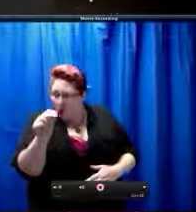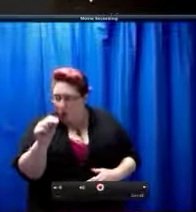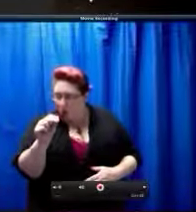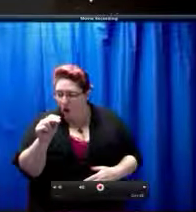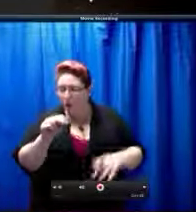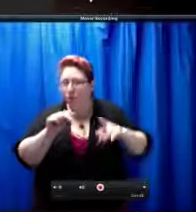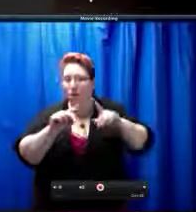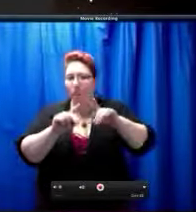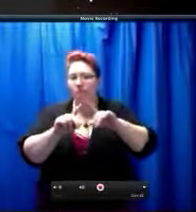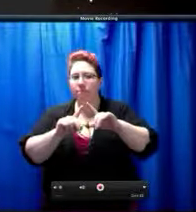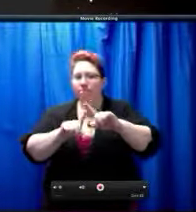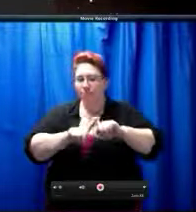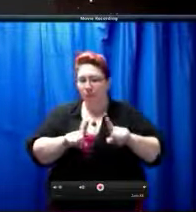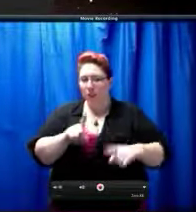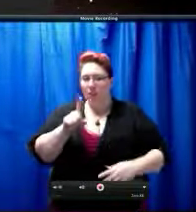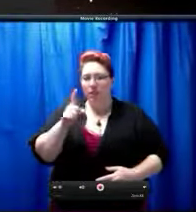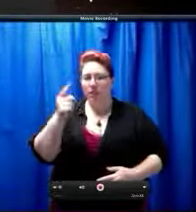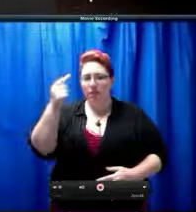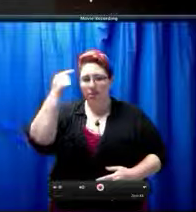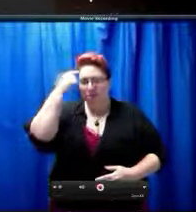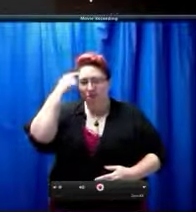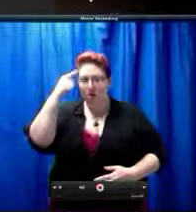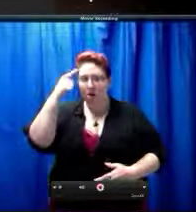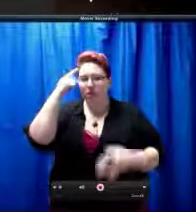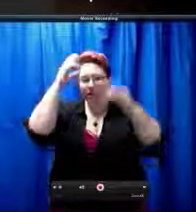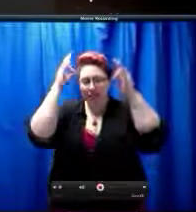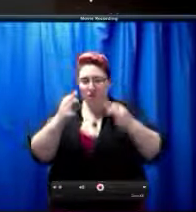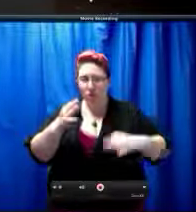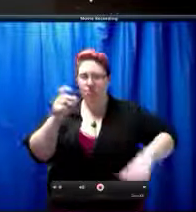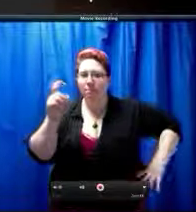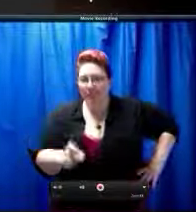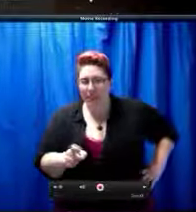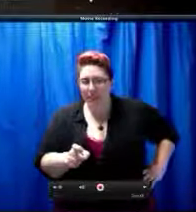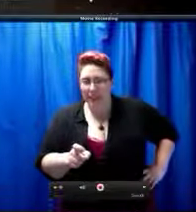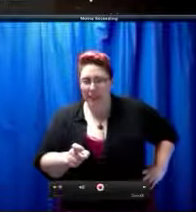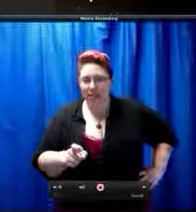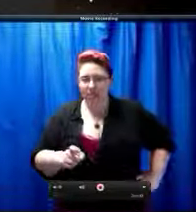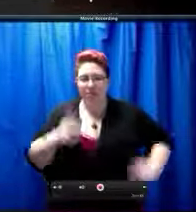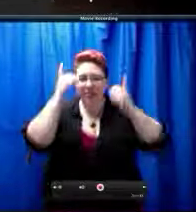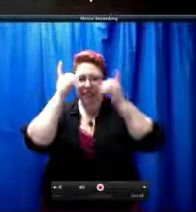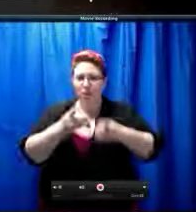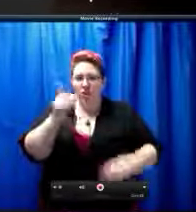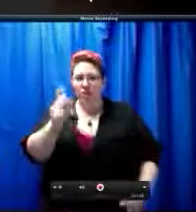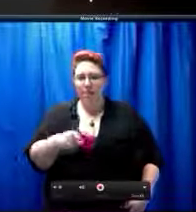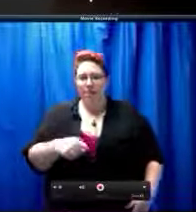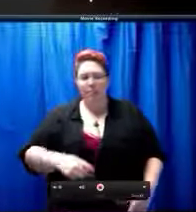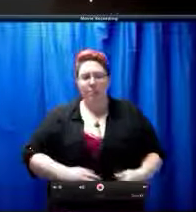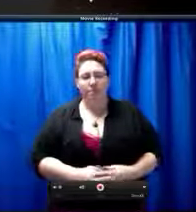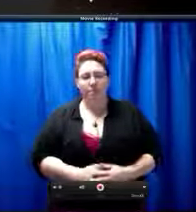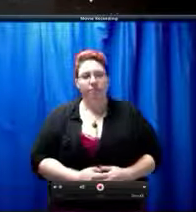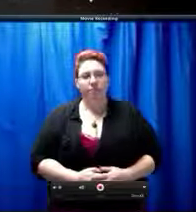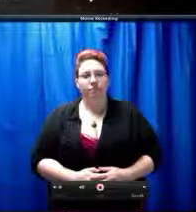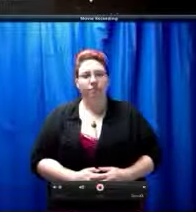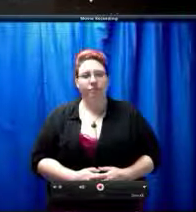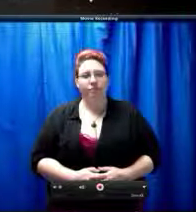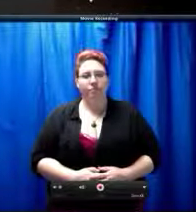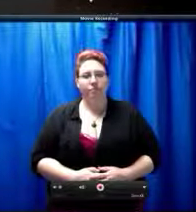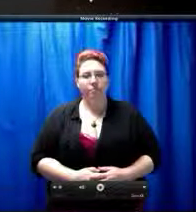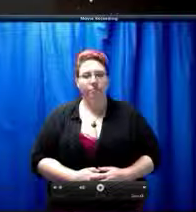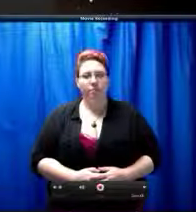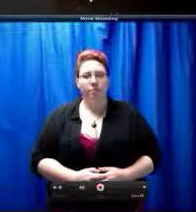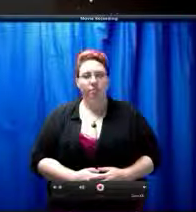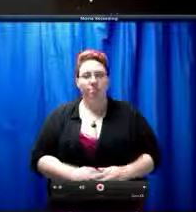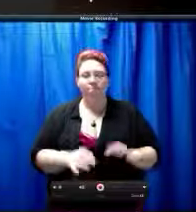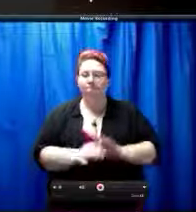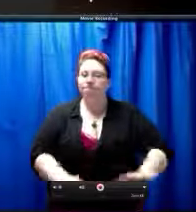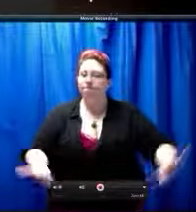it. Again, here's the important point for me to put out there, and that is that